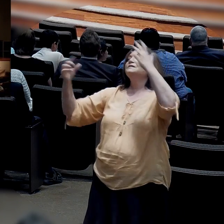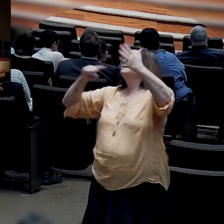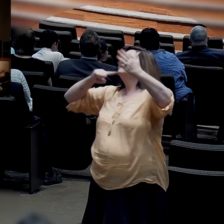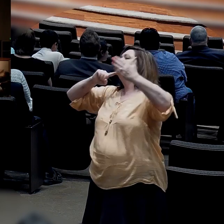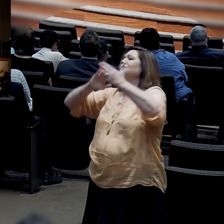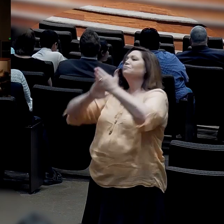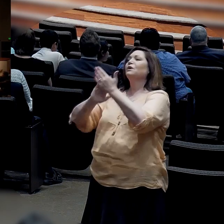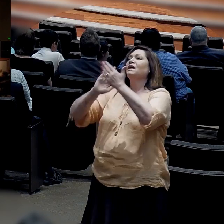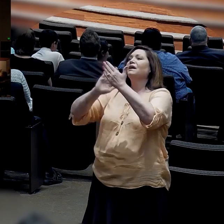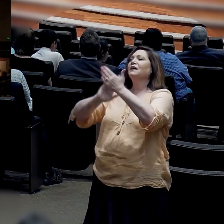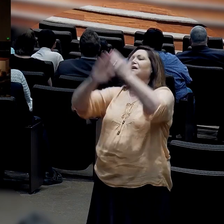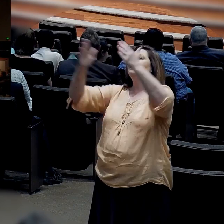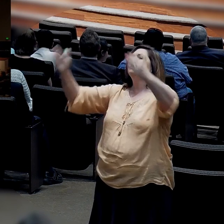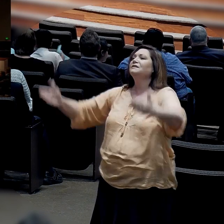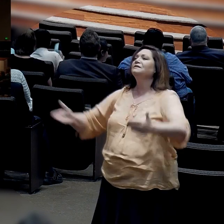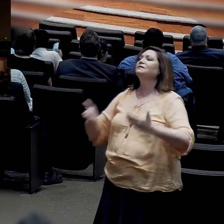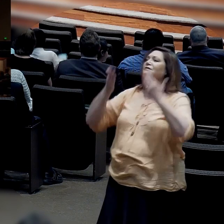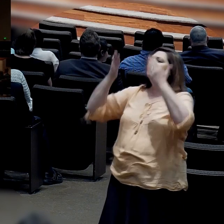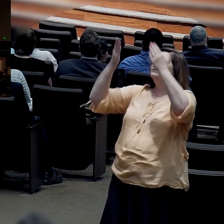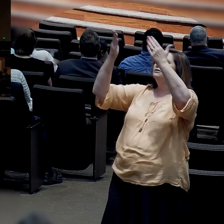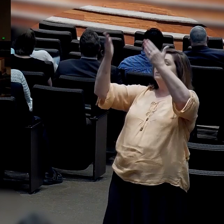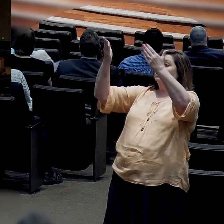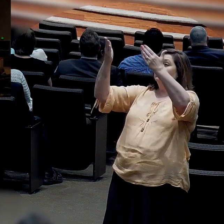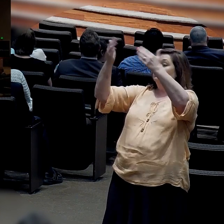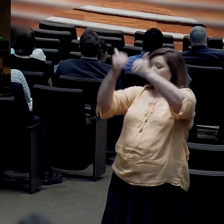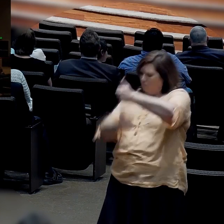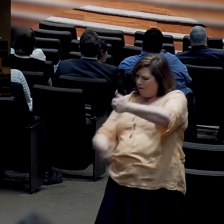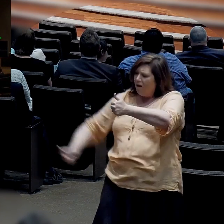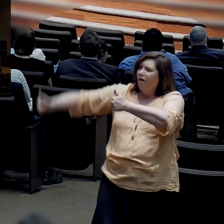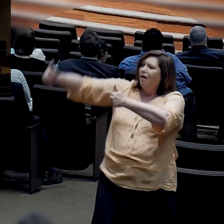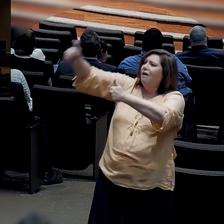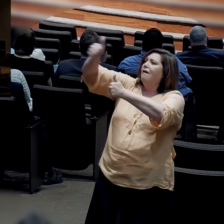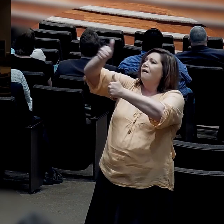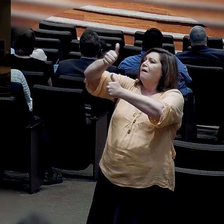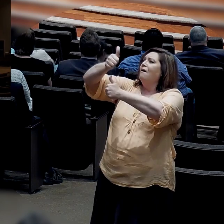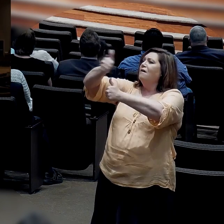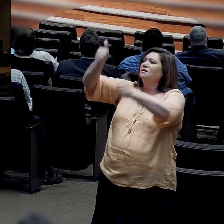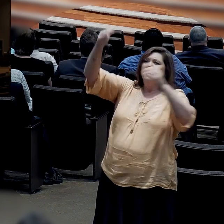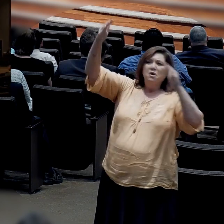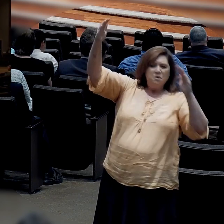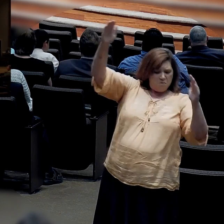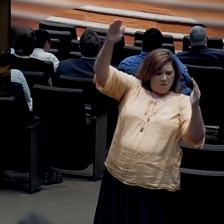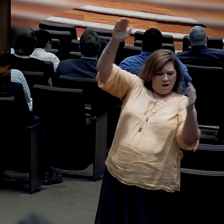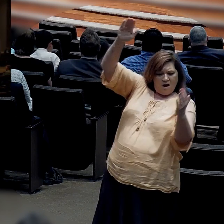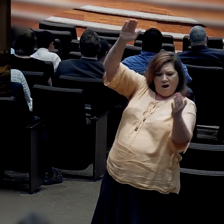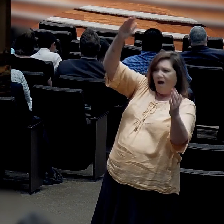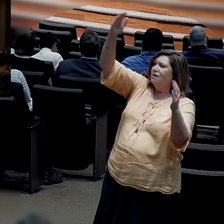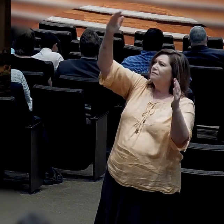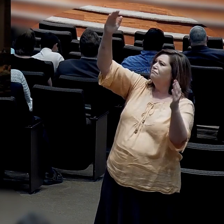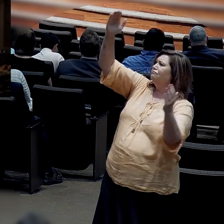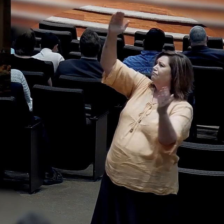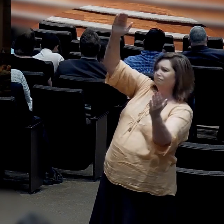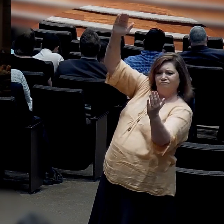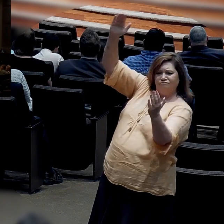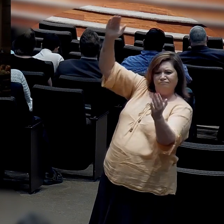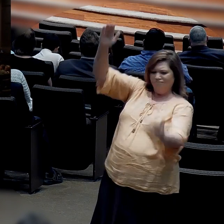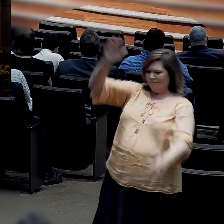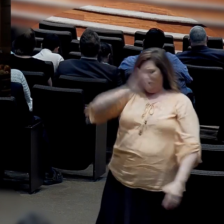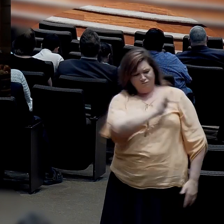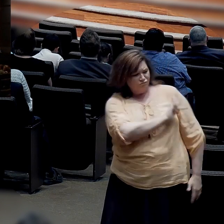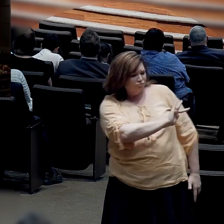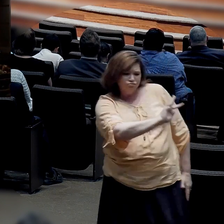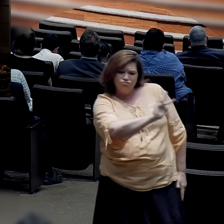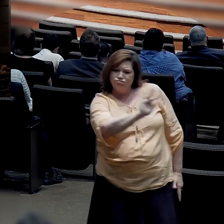one like our God. We will praise you, praise you. Jesus, you are God. We will